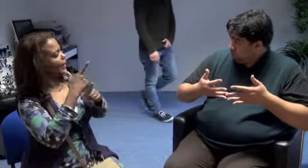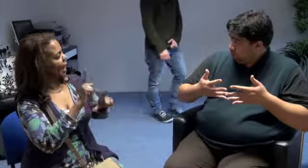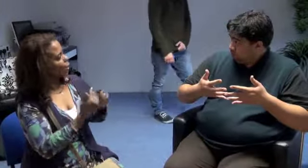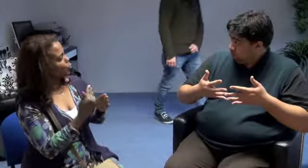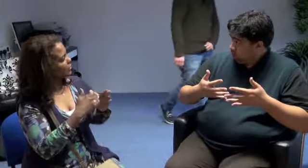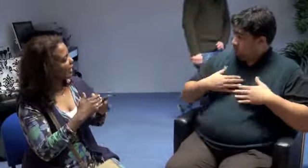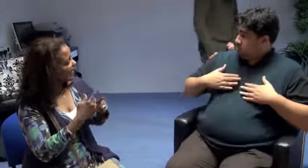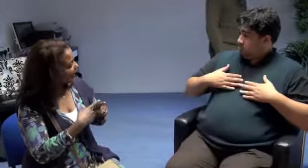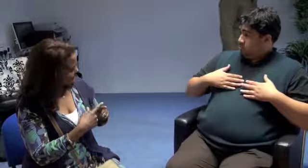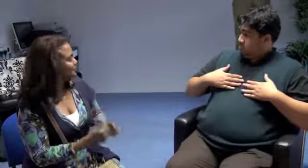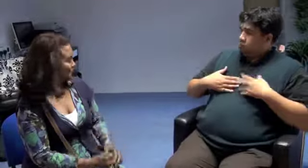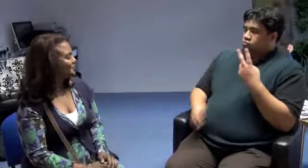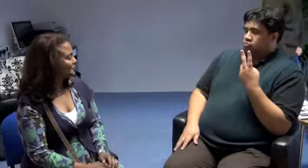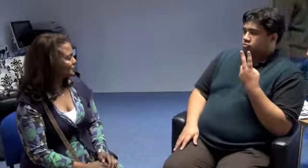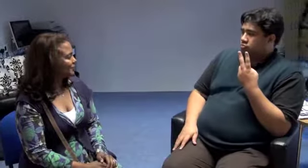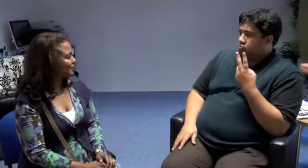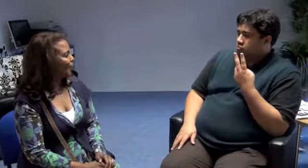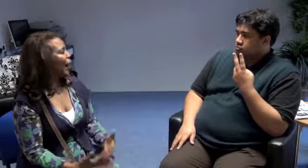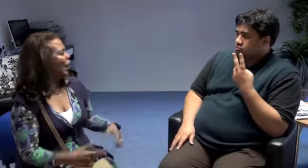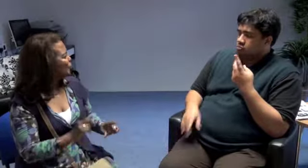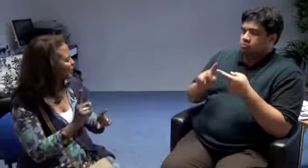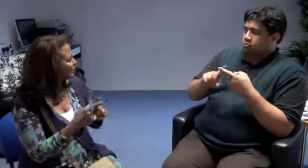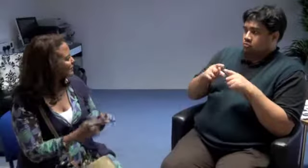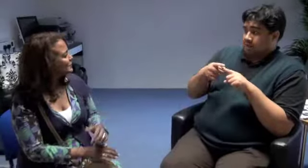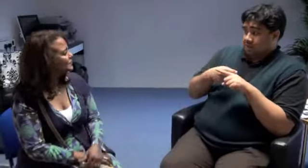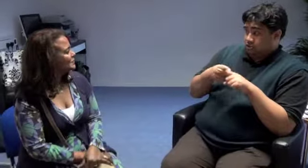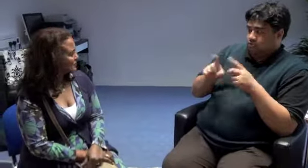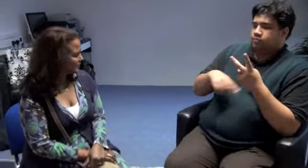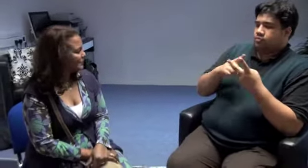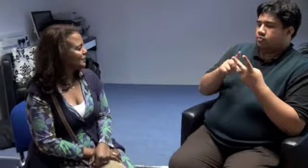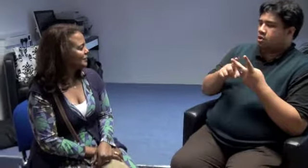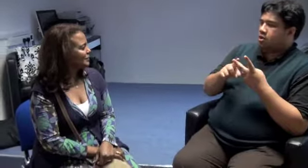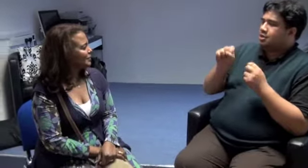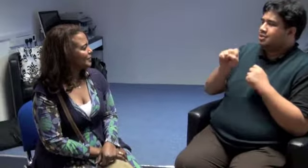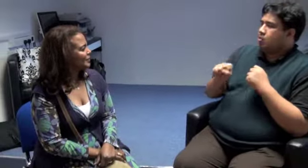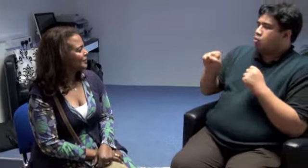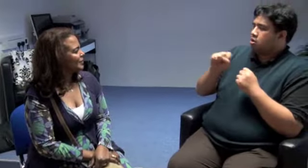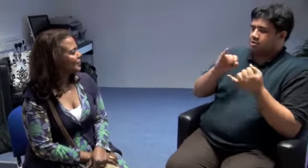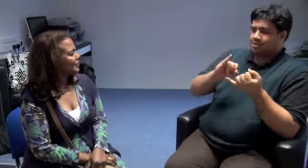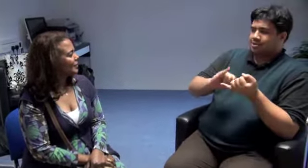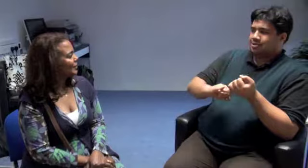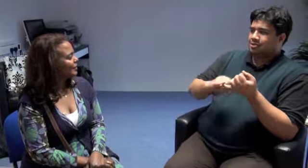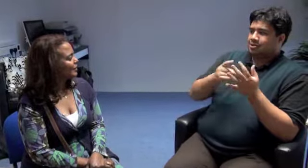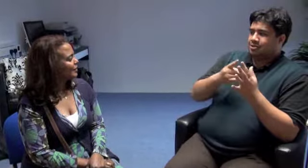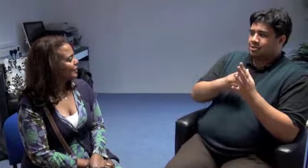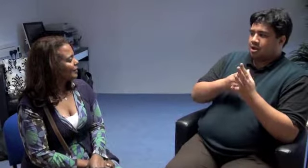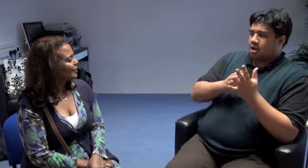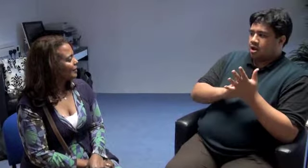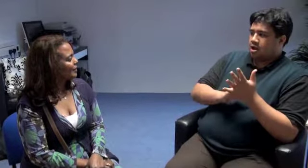Well, what do you think of as your first language? I have 2. There's English and spoken Samoan. I'll just